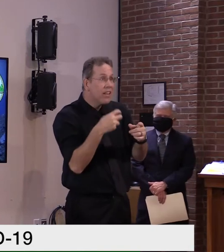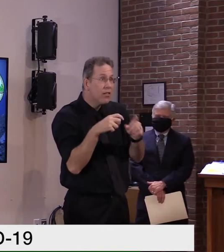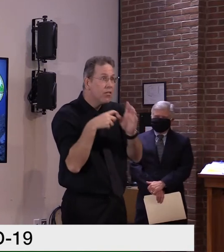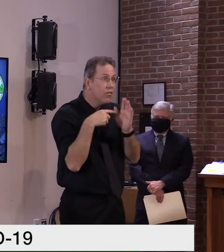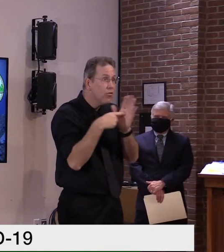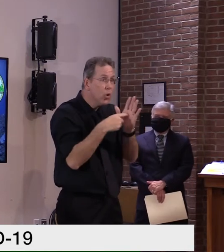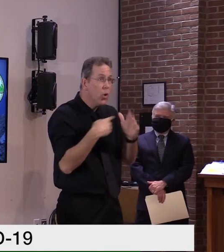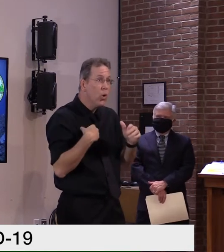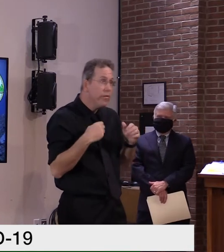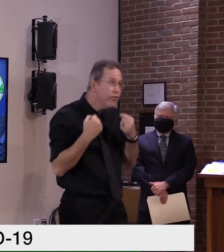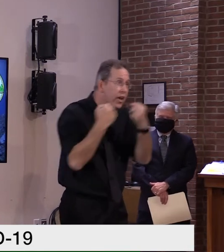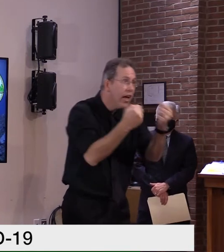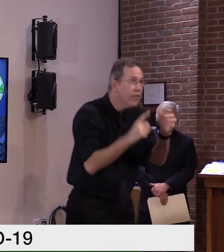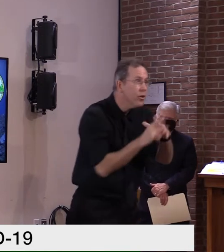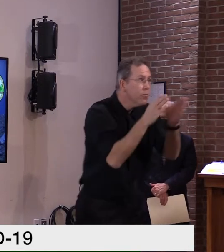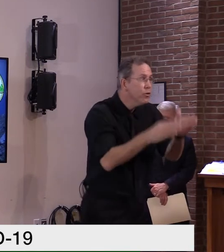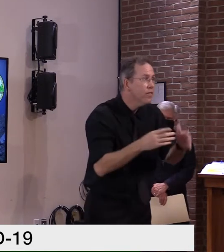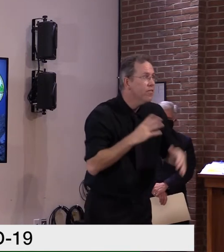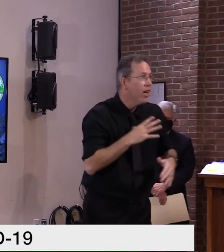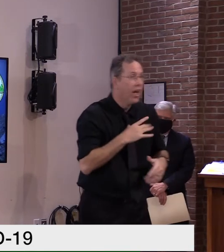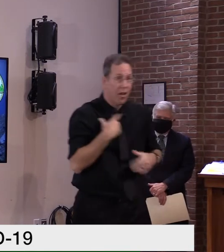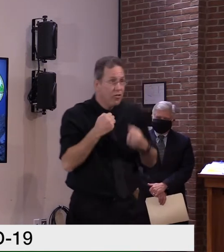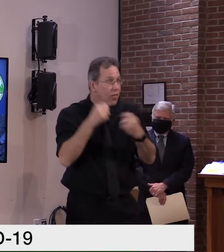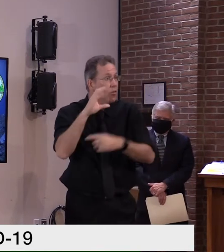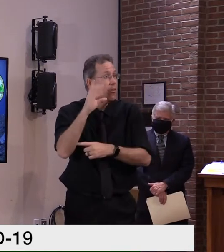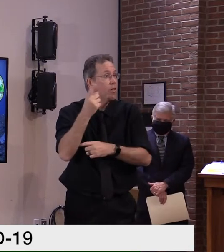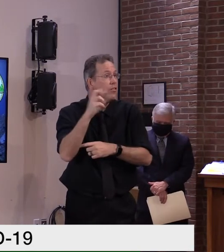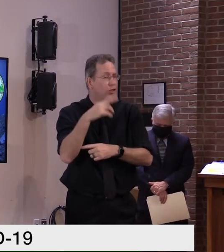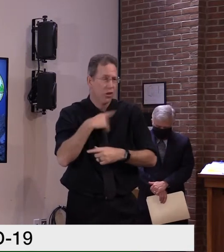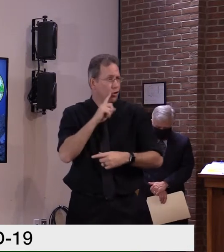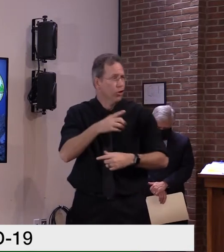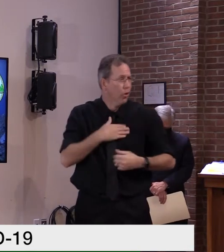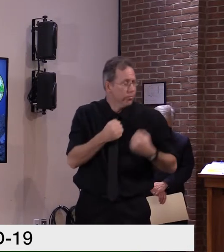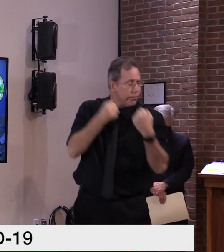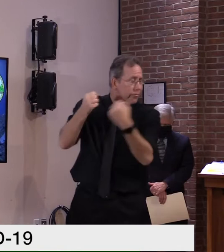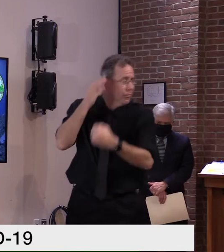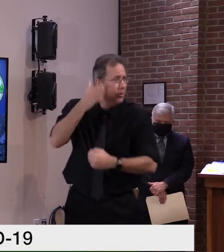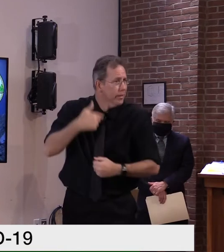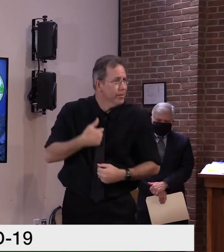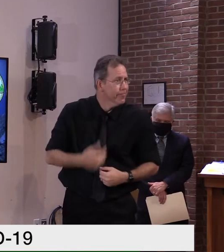lab in Colchester, we'll get it done in the next 24 hours.